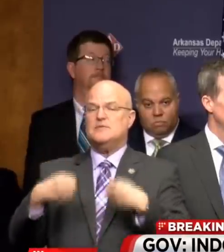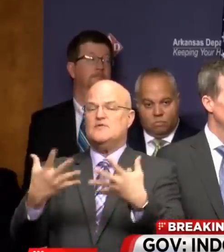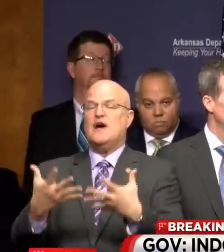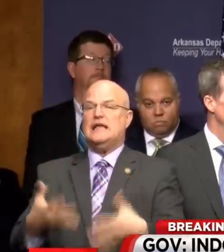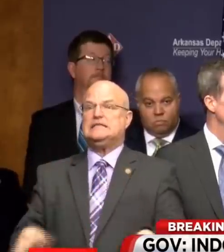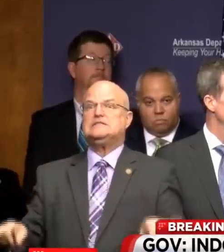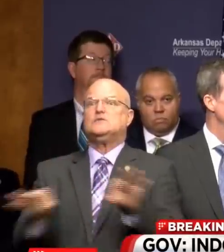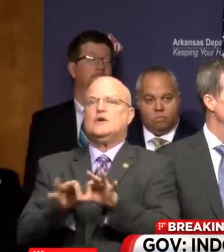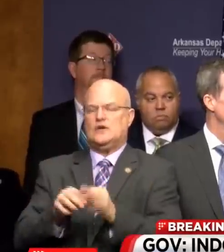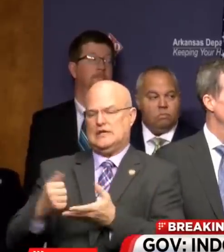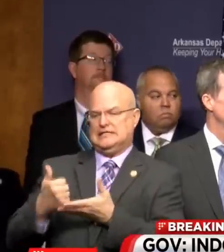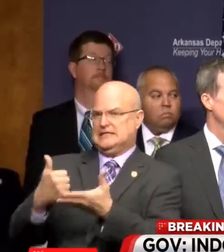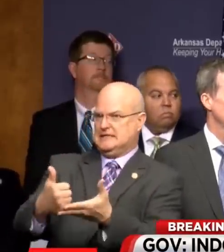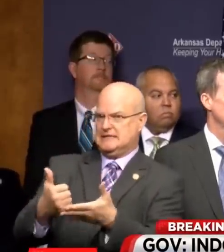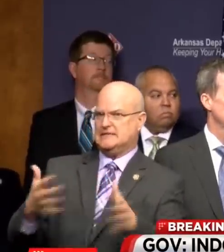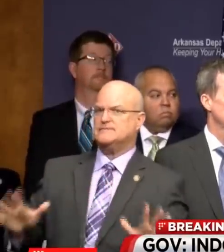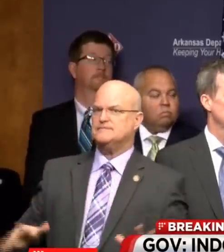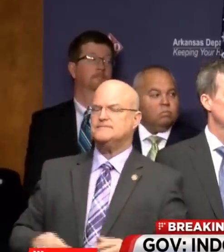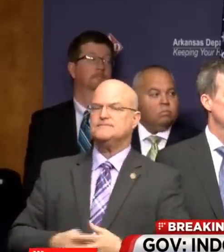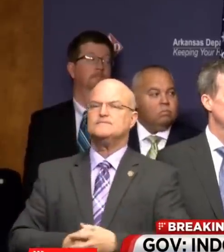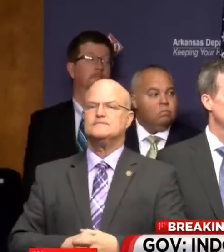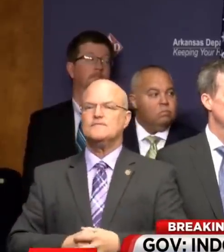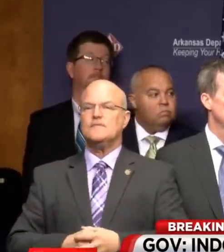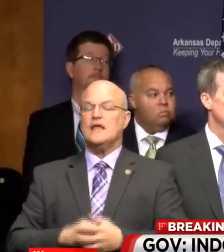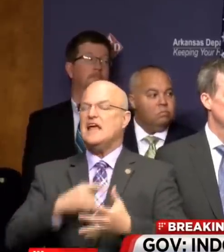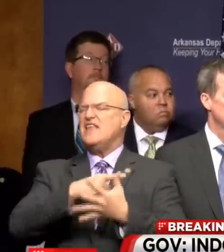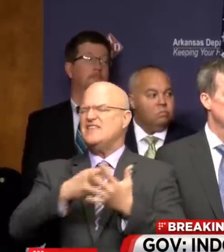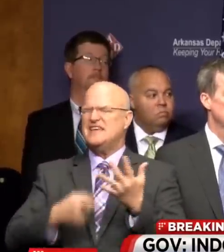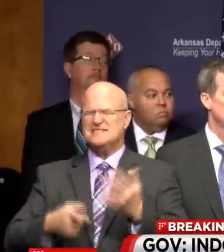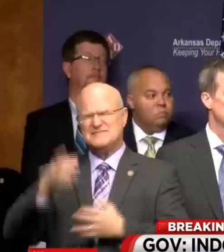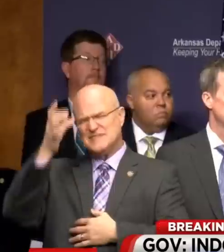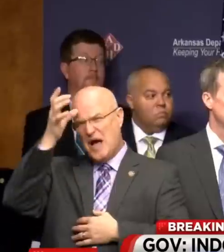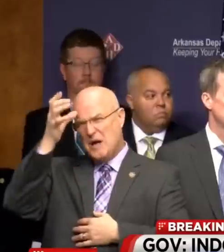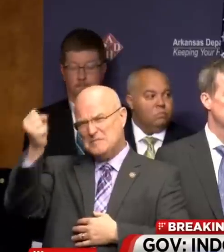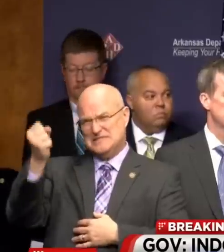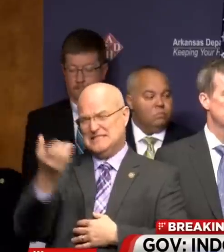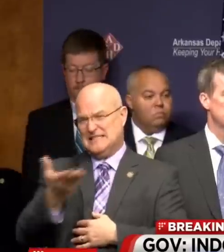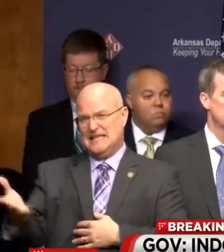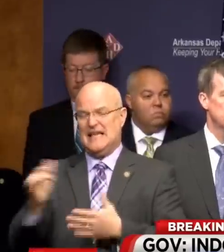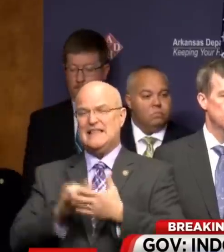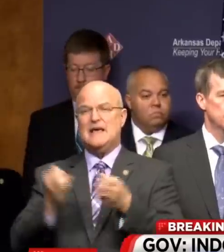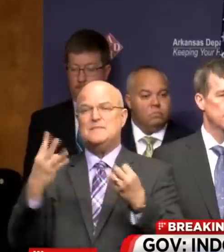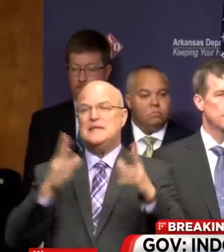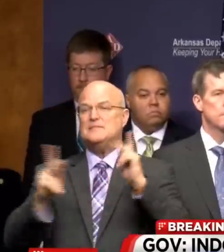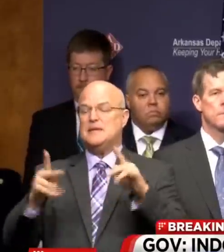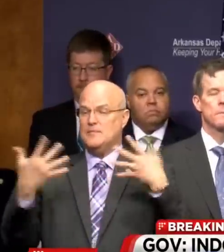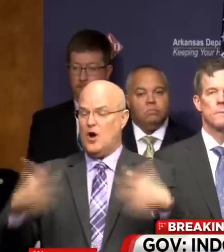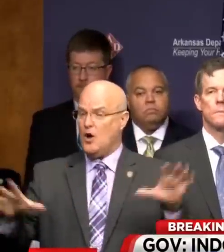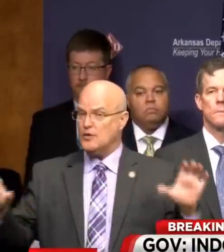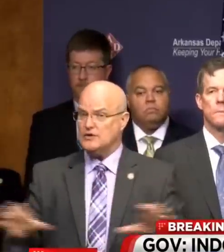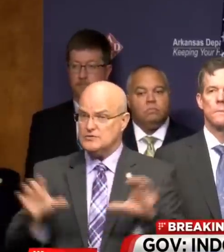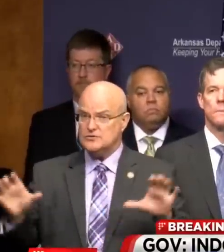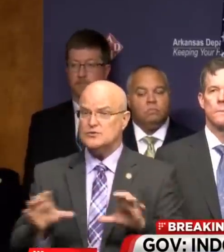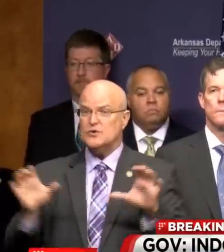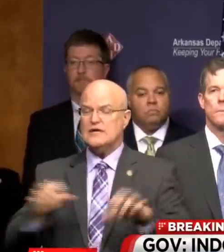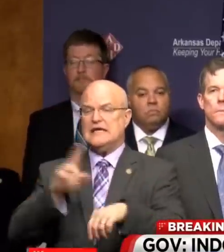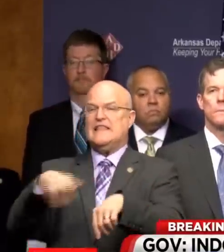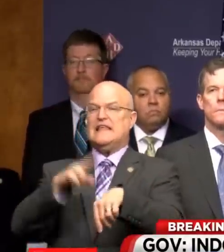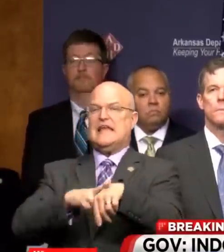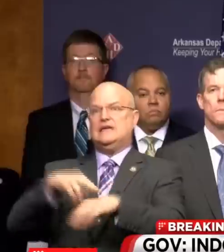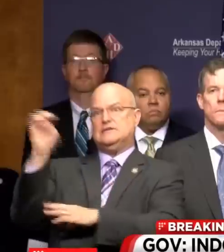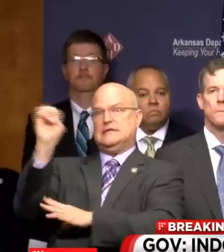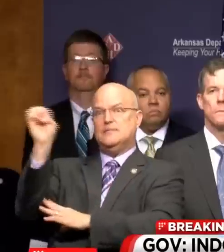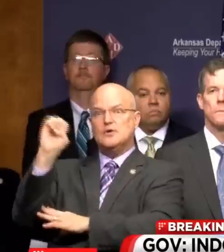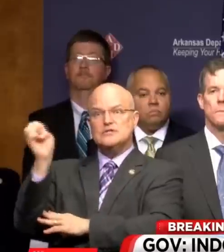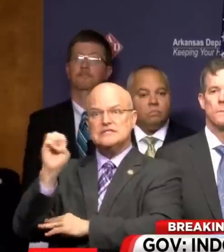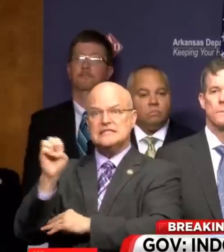critical assistance. These are common sense measures that many are already taking in light of the national